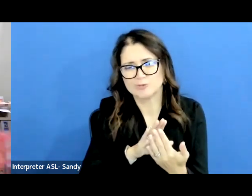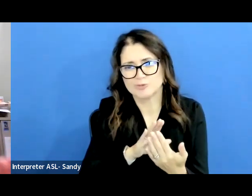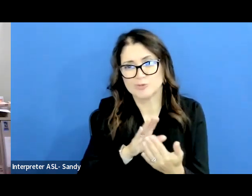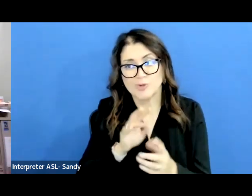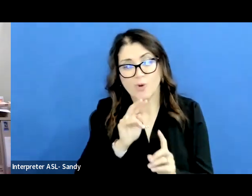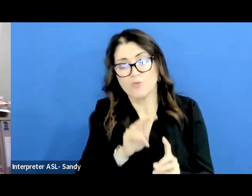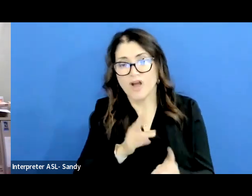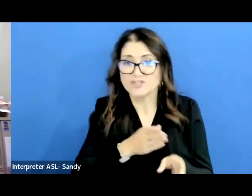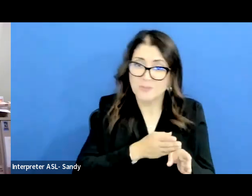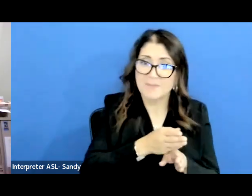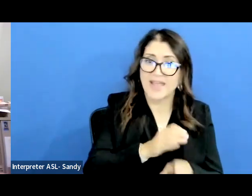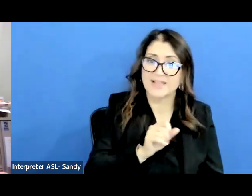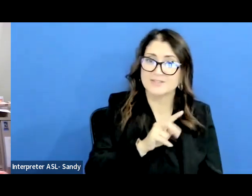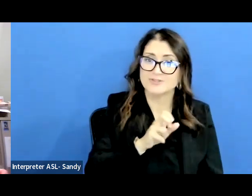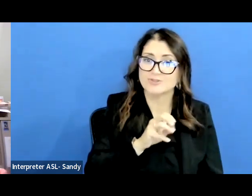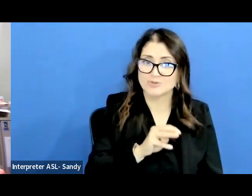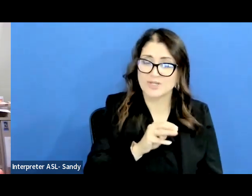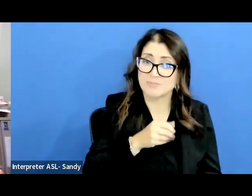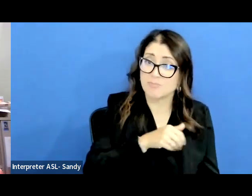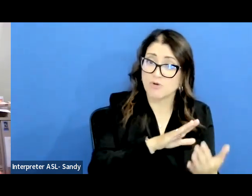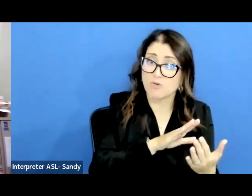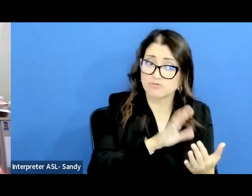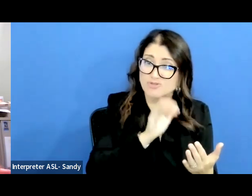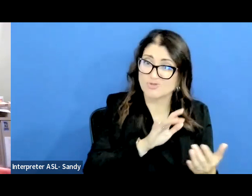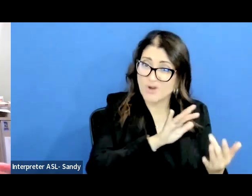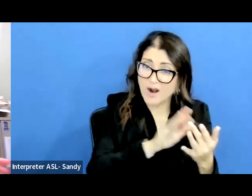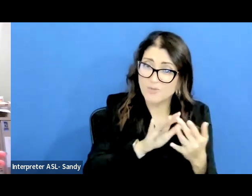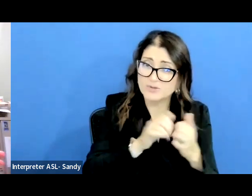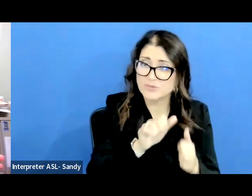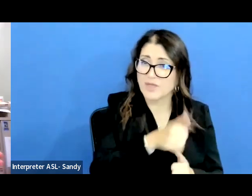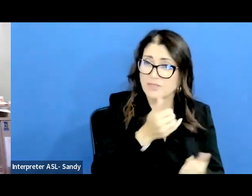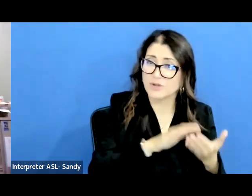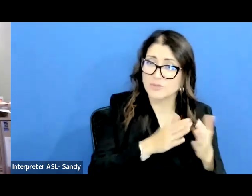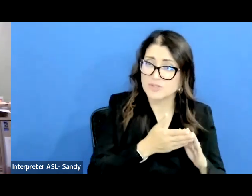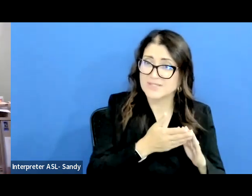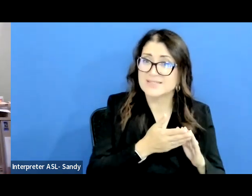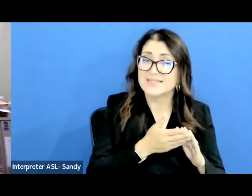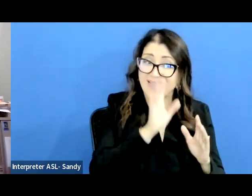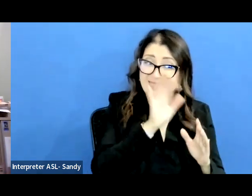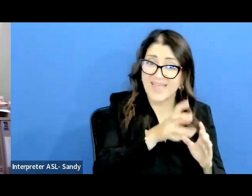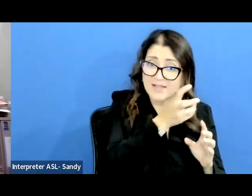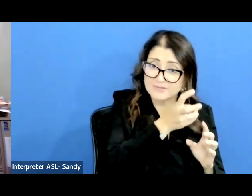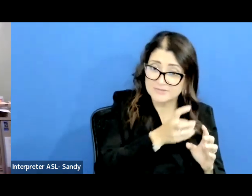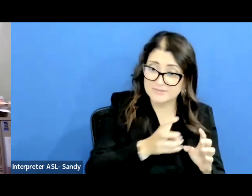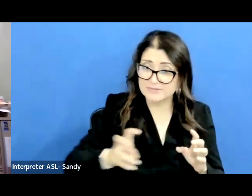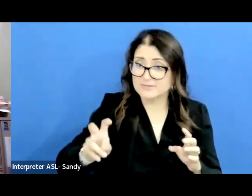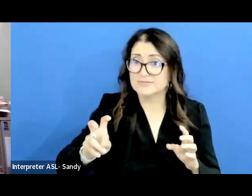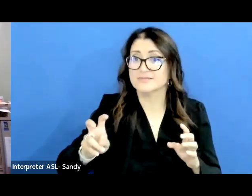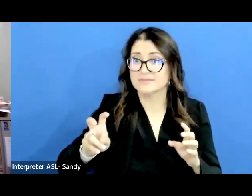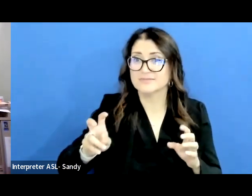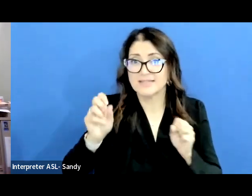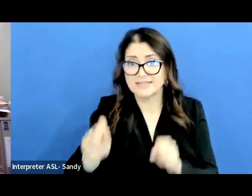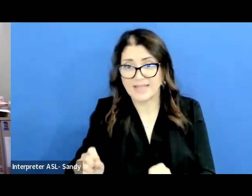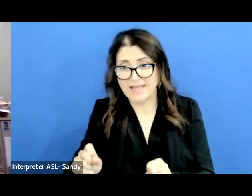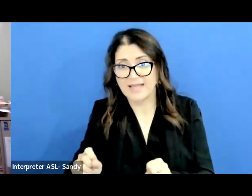do outreach with other communities? And how can you translate that so that